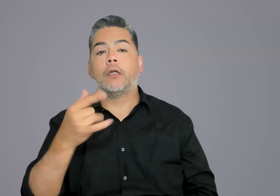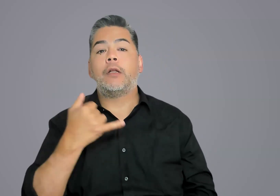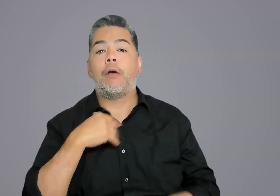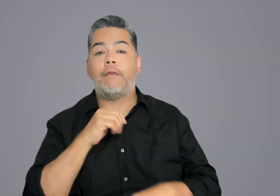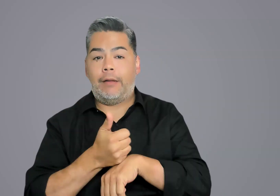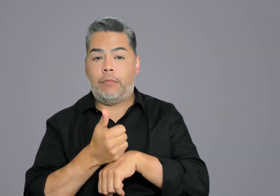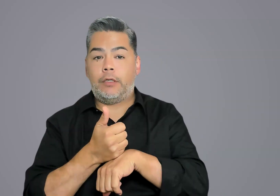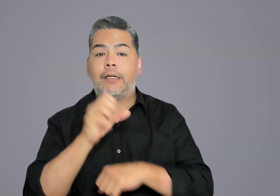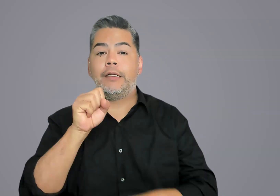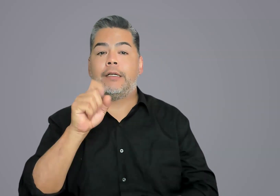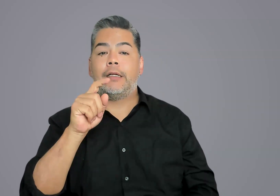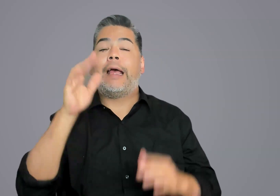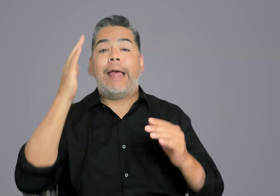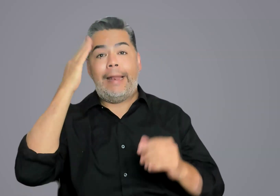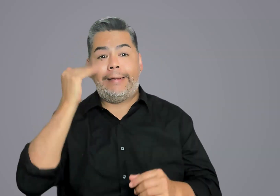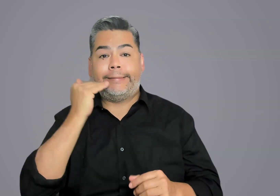lists,